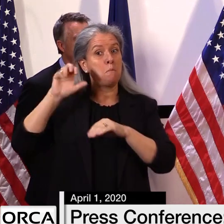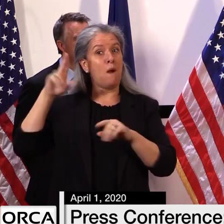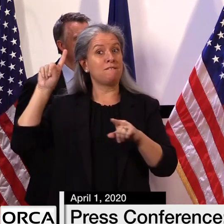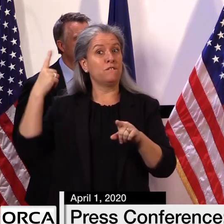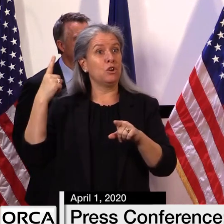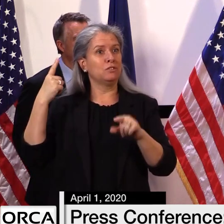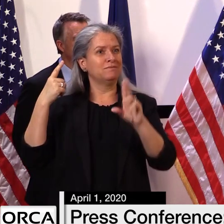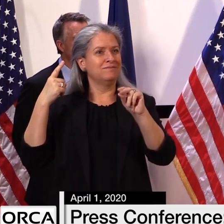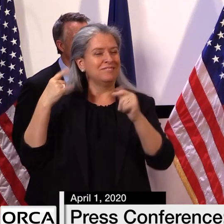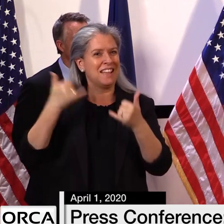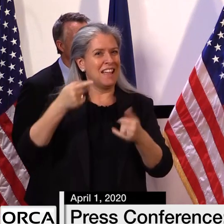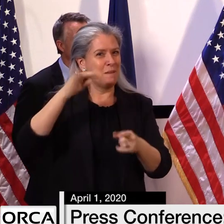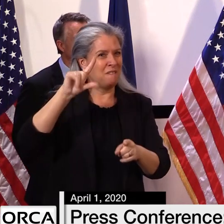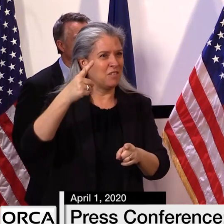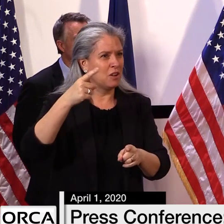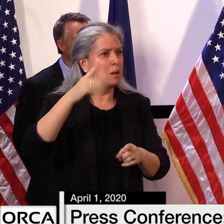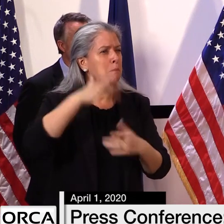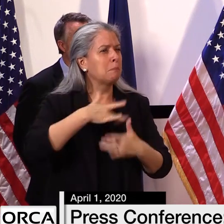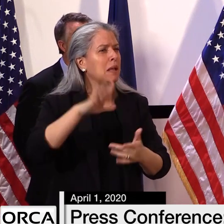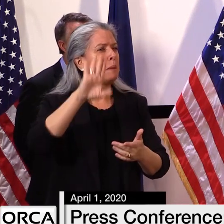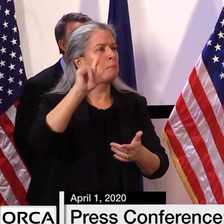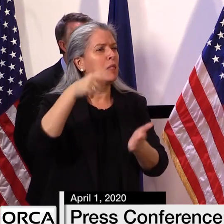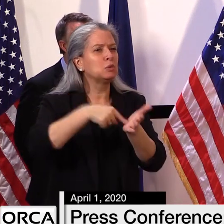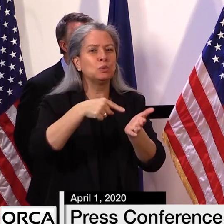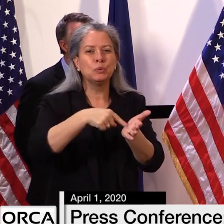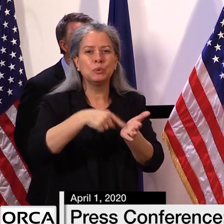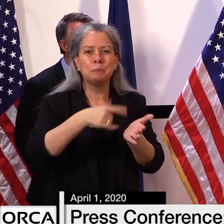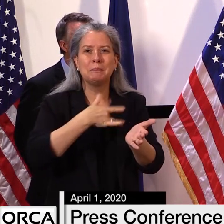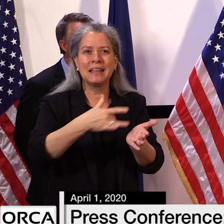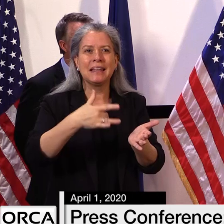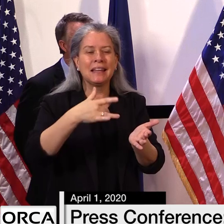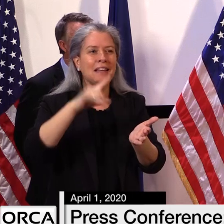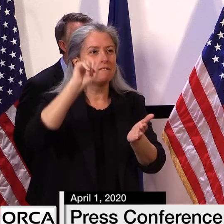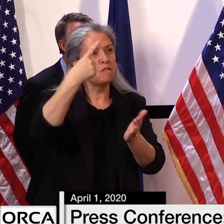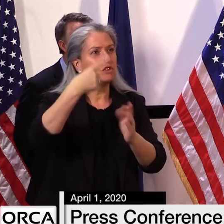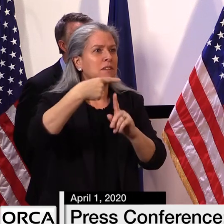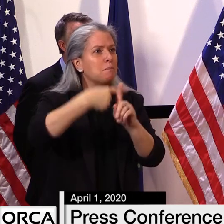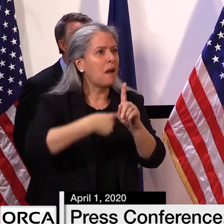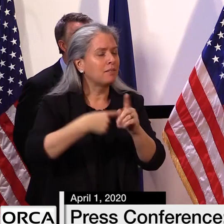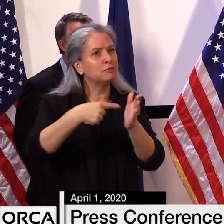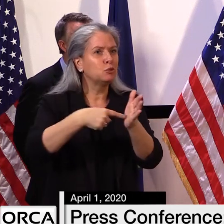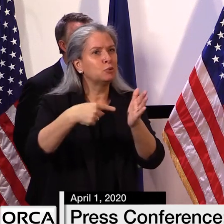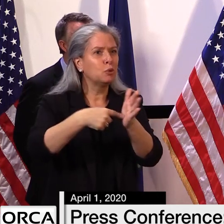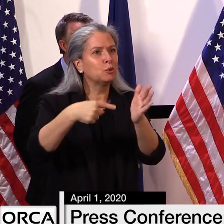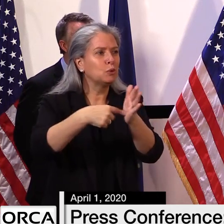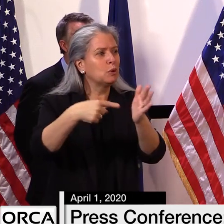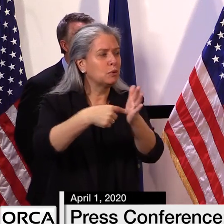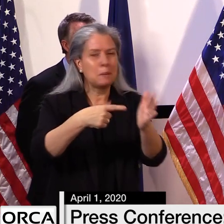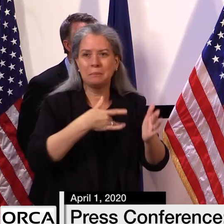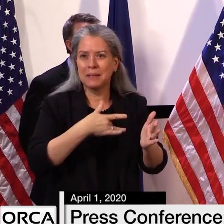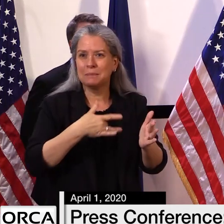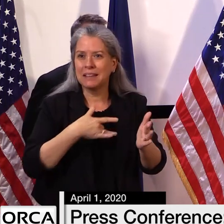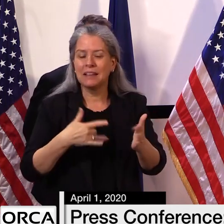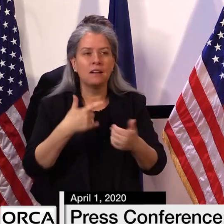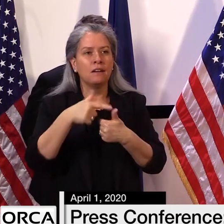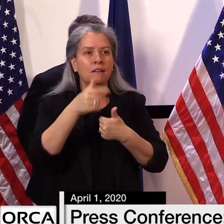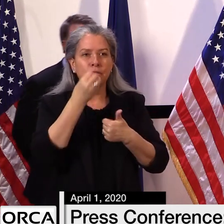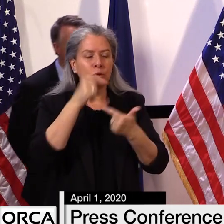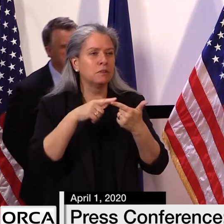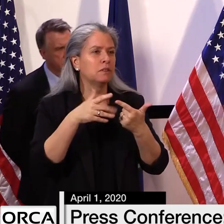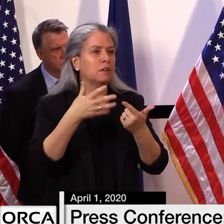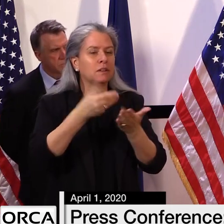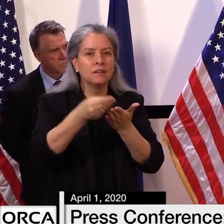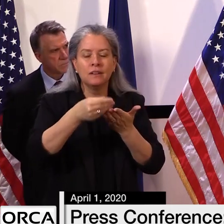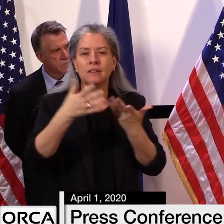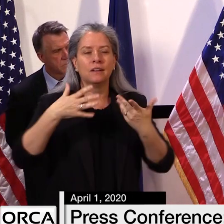Rent is due, utilities are due, and that's on top of the day-to-day expenses of food and